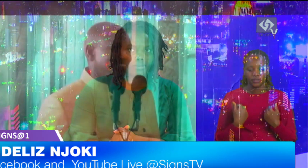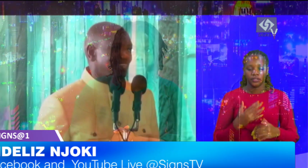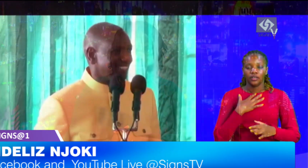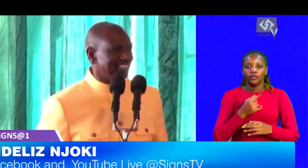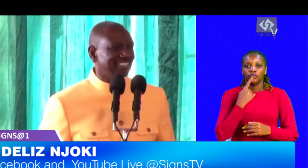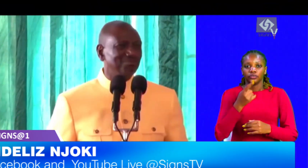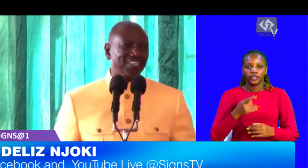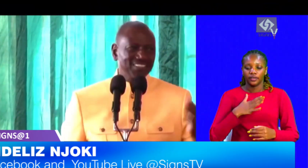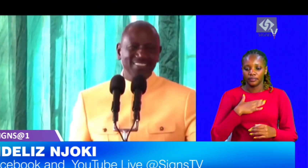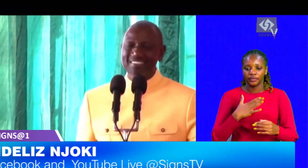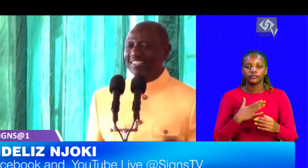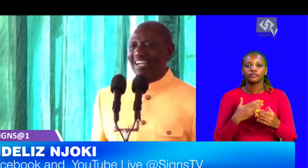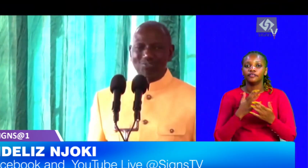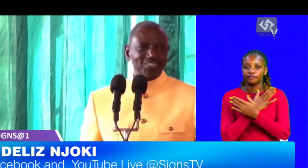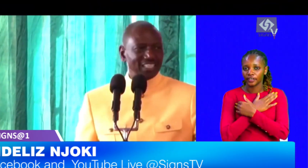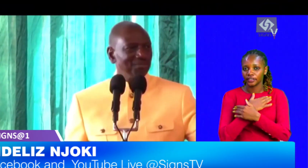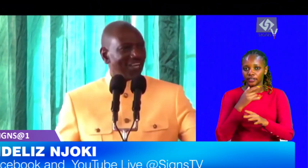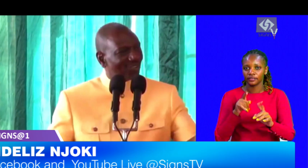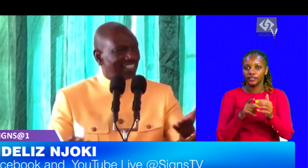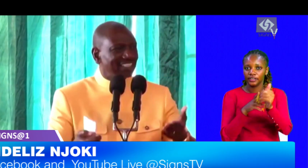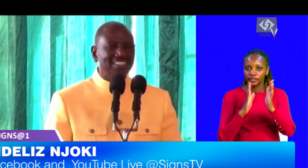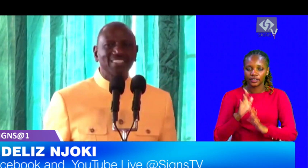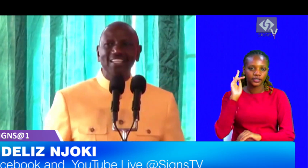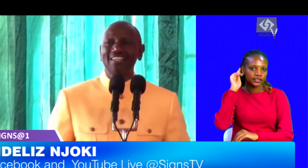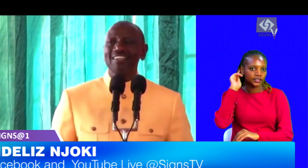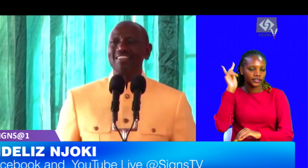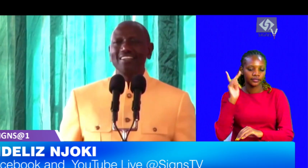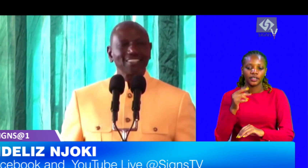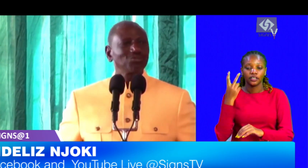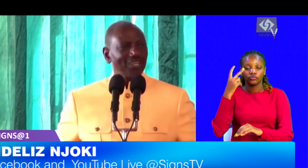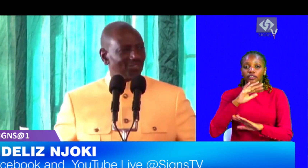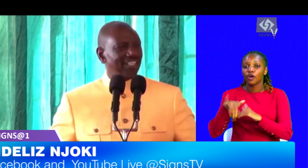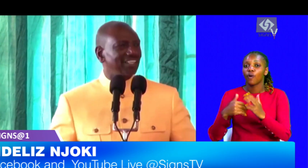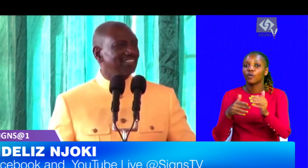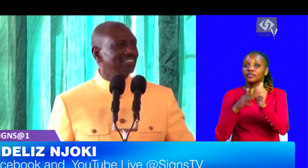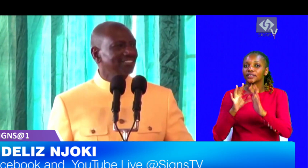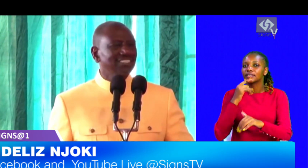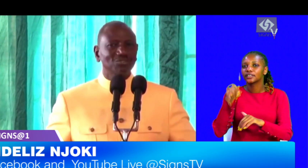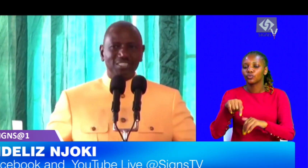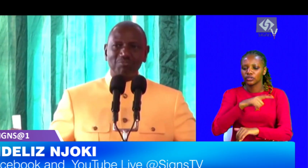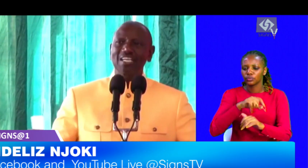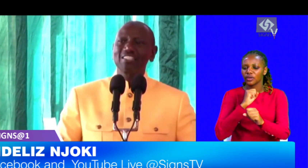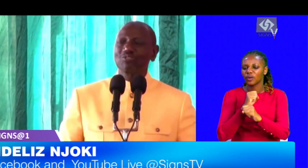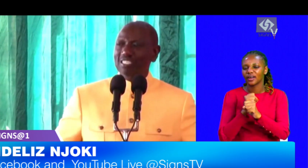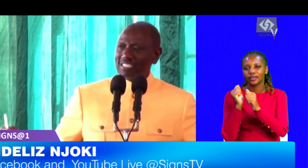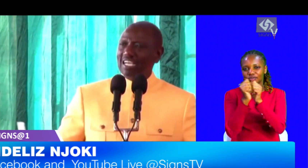Viongozi wa Kisii, please, as was said by all the leaders here, let us work together. Wacha tuheshimiane,